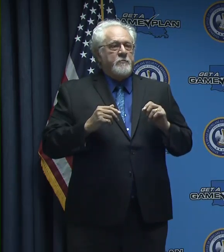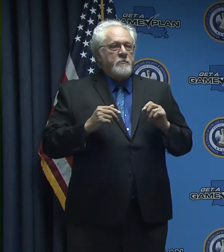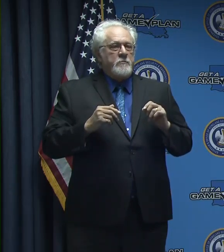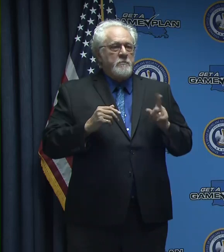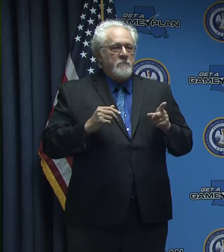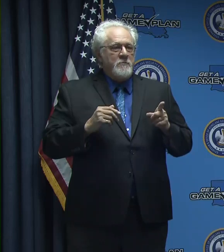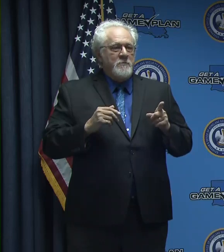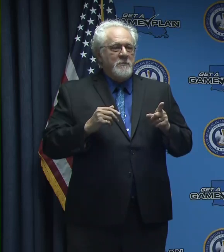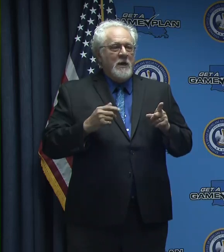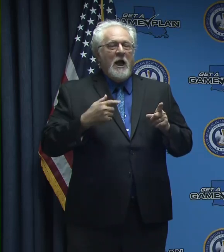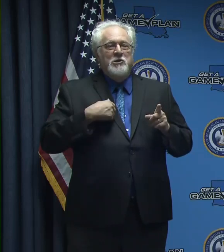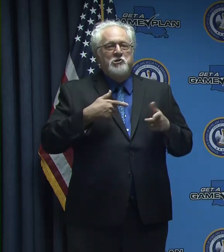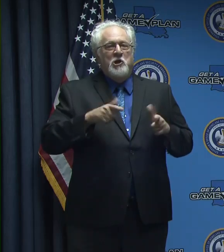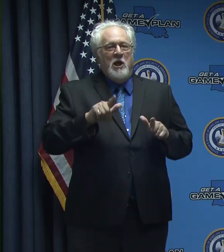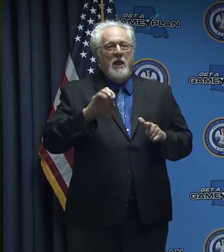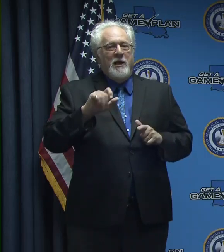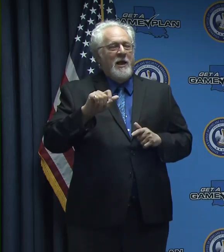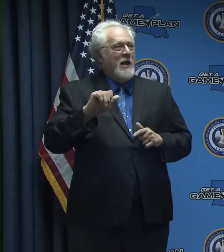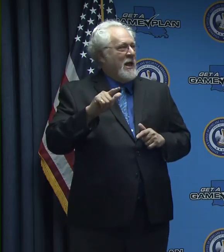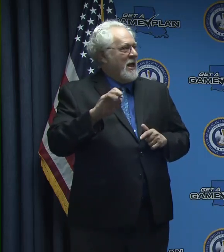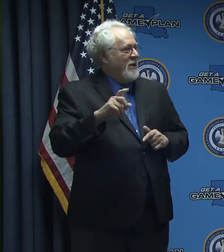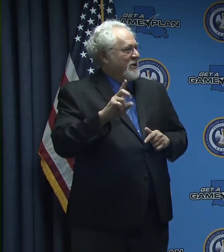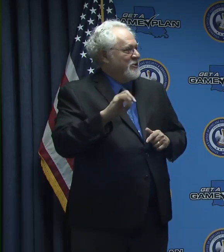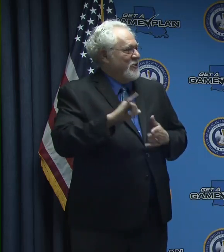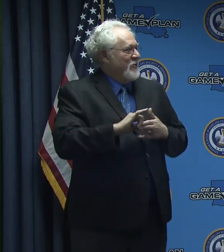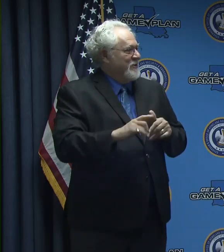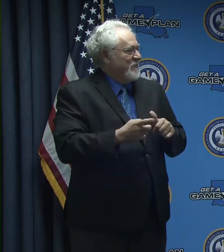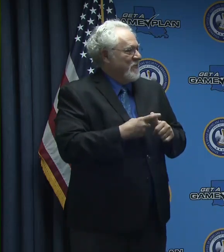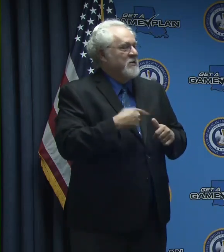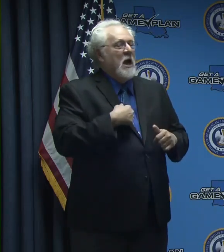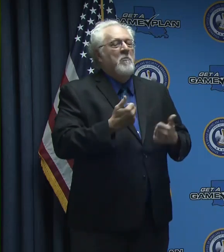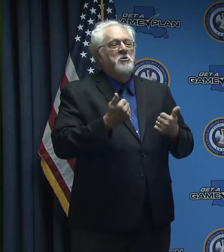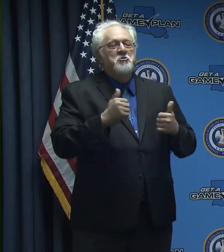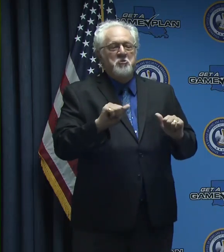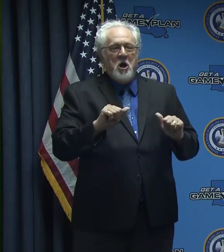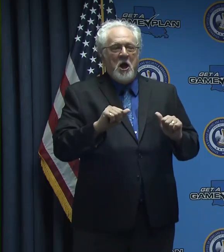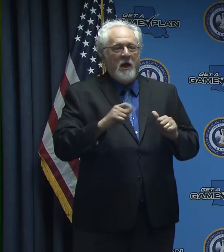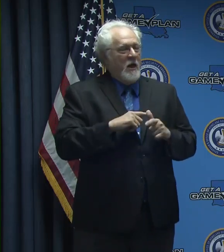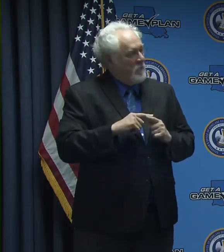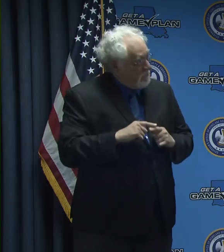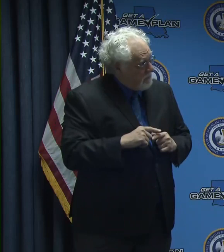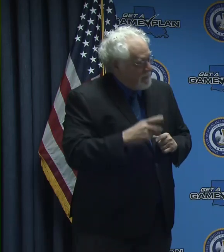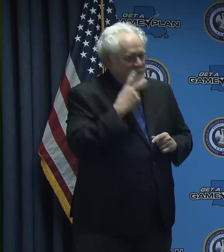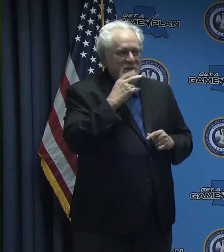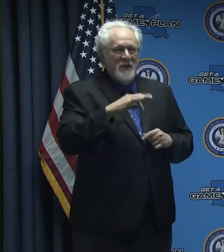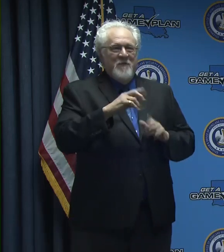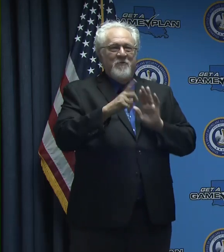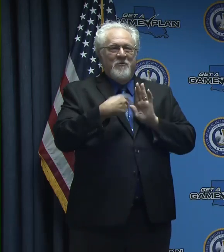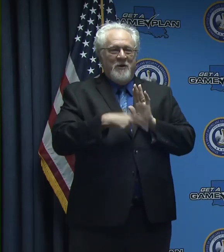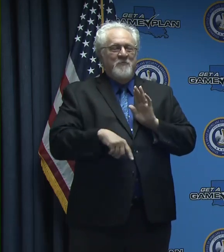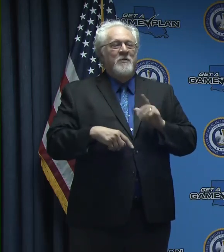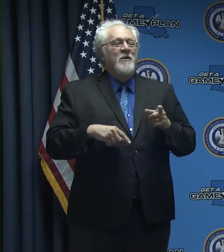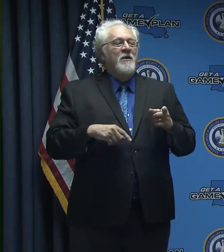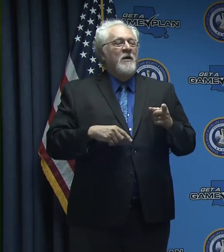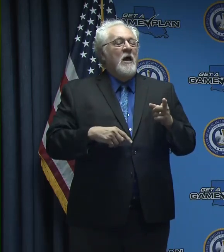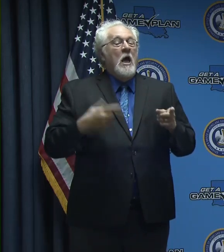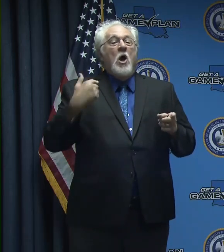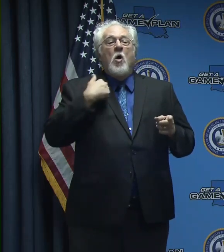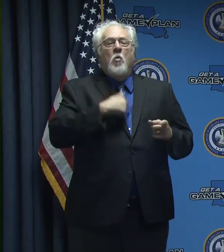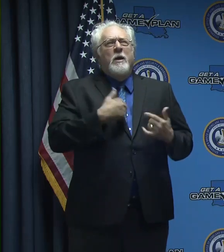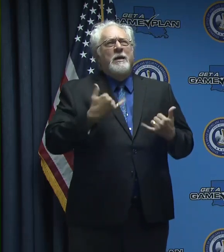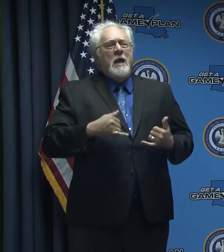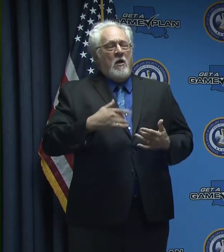I probably should let Alex do this at the first instance. But I'm going to give it a shot, and I want you to come up and correct if I'm wrong. We